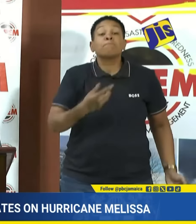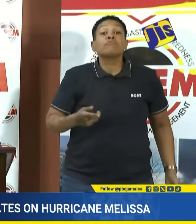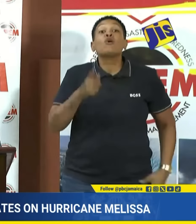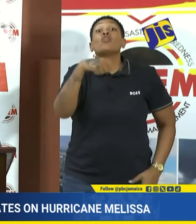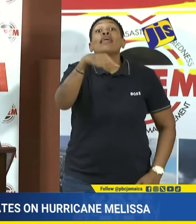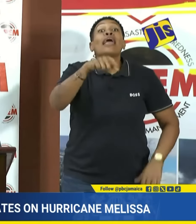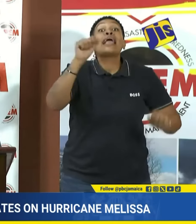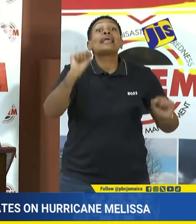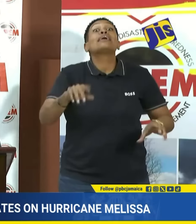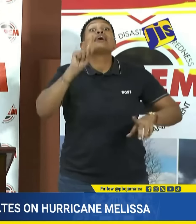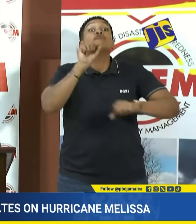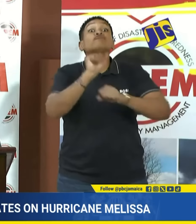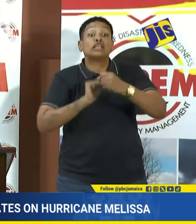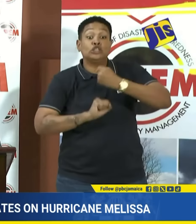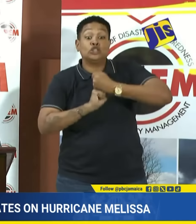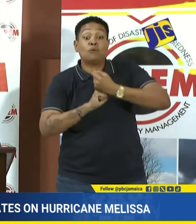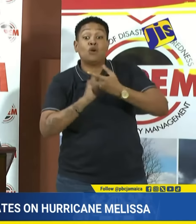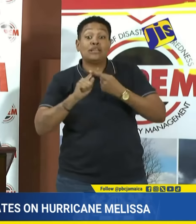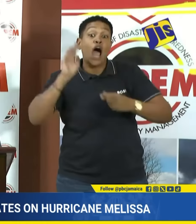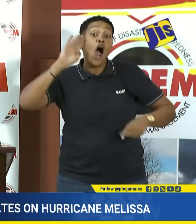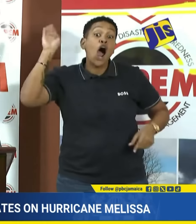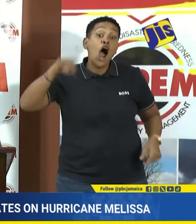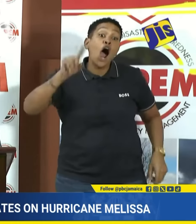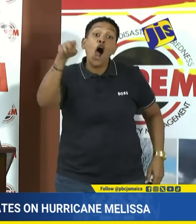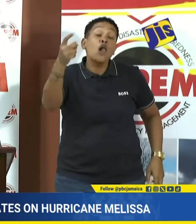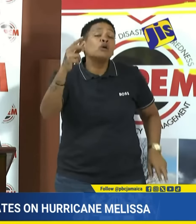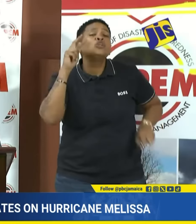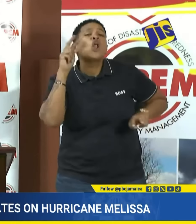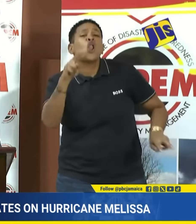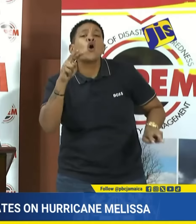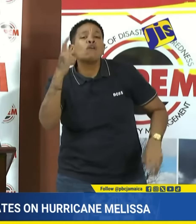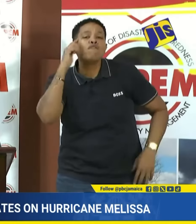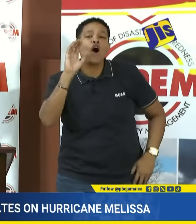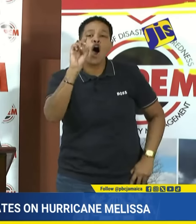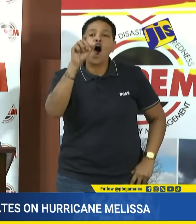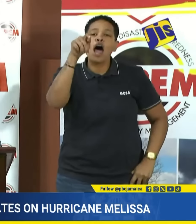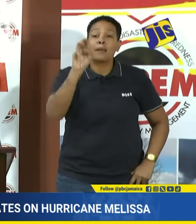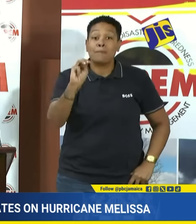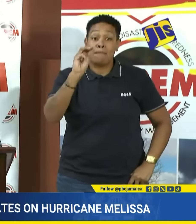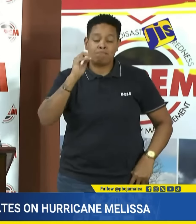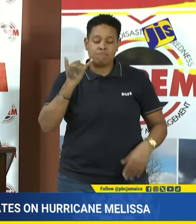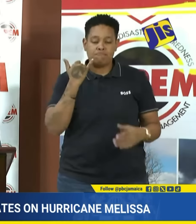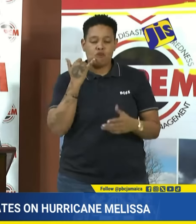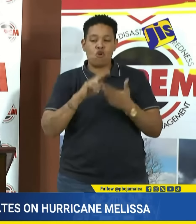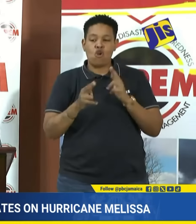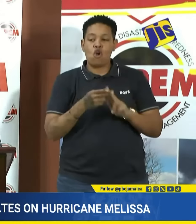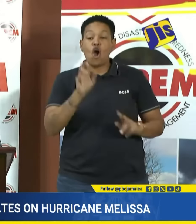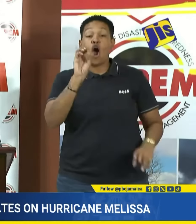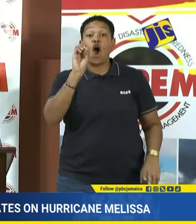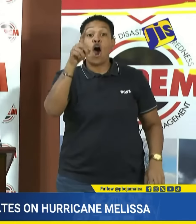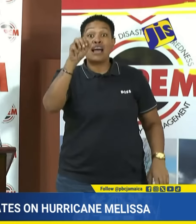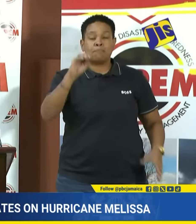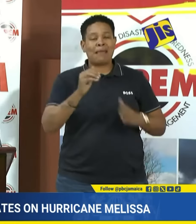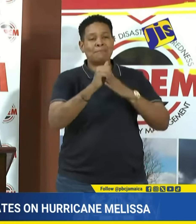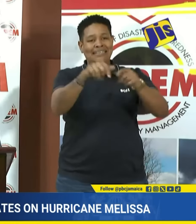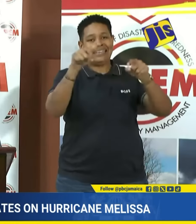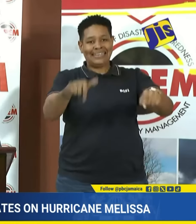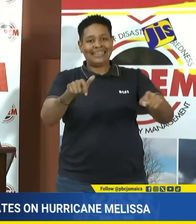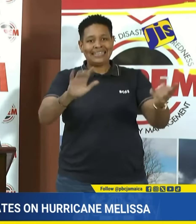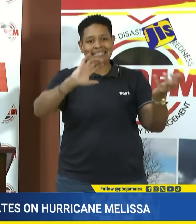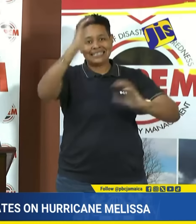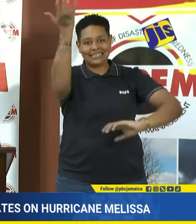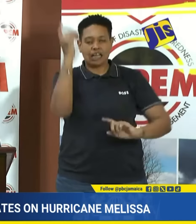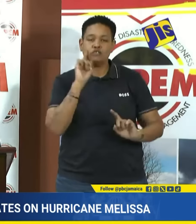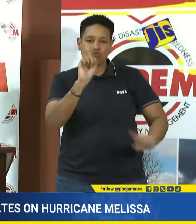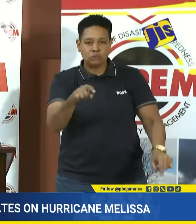that they can be supported. And as always, look for the ODPEM numbers. ODPEM leads on